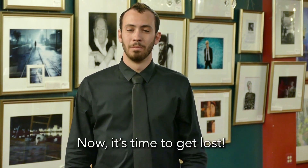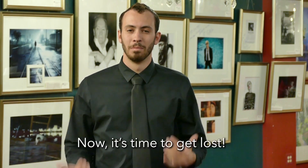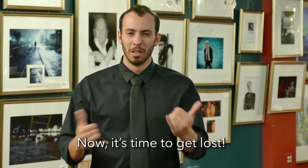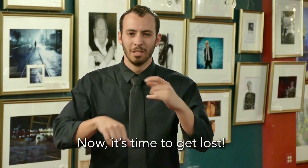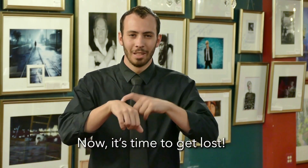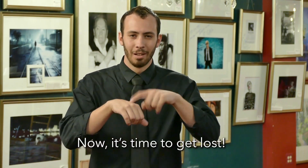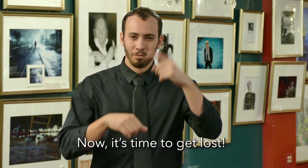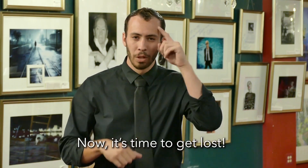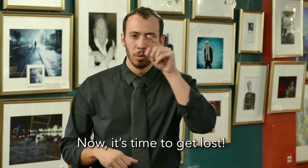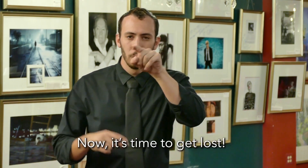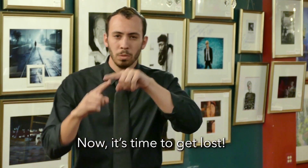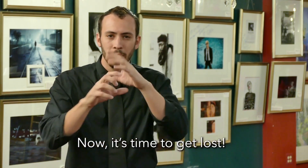Now, it's time to get lost.